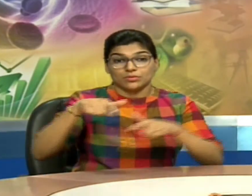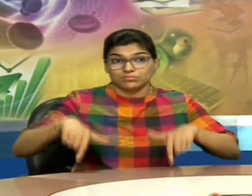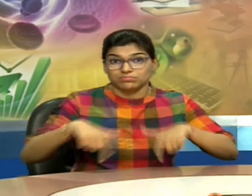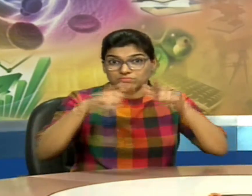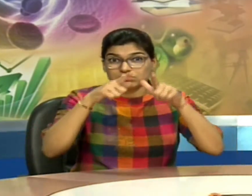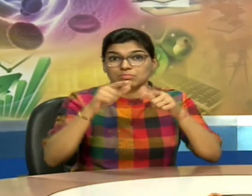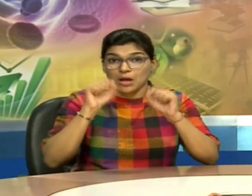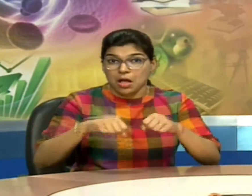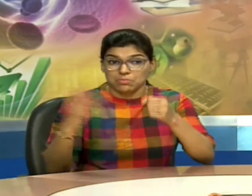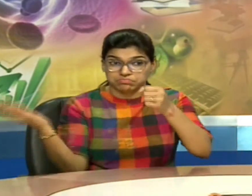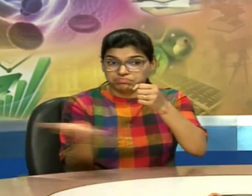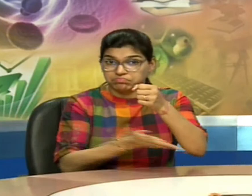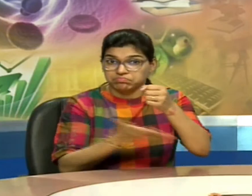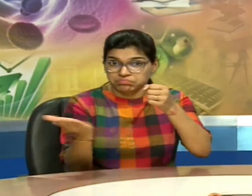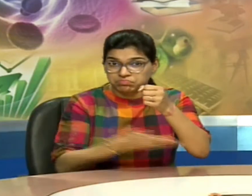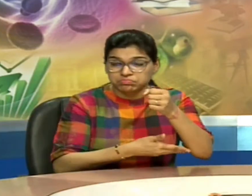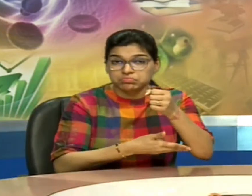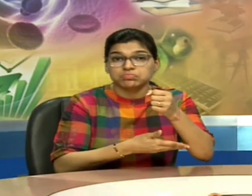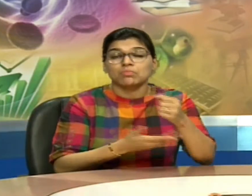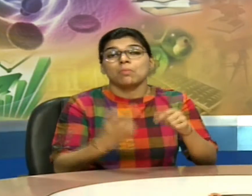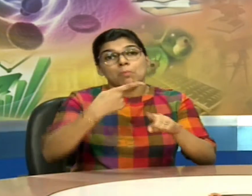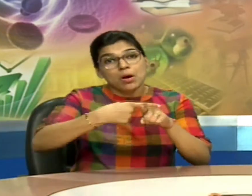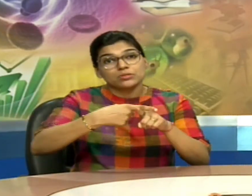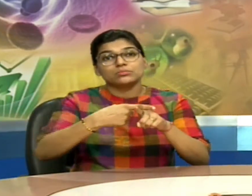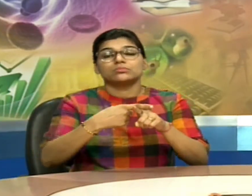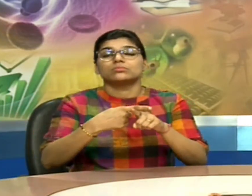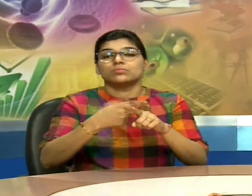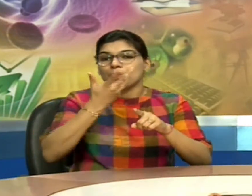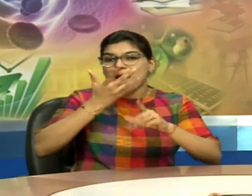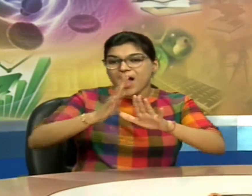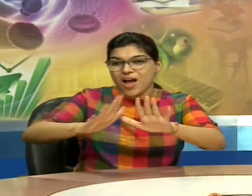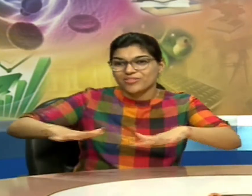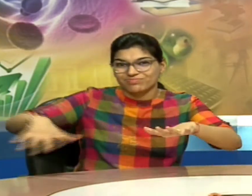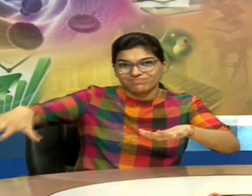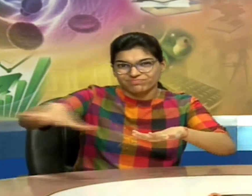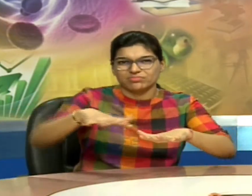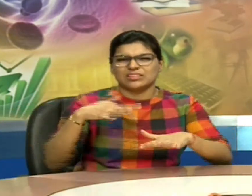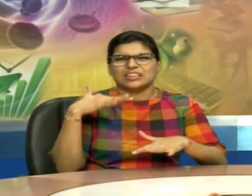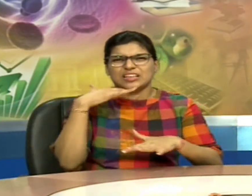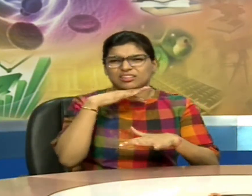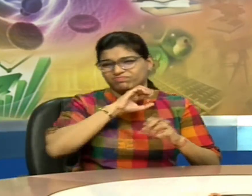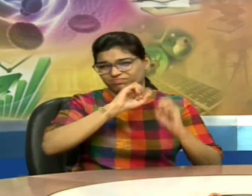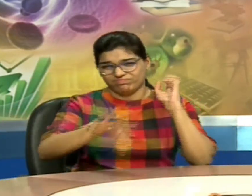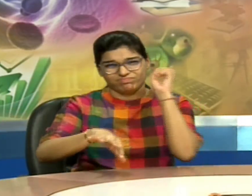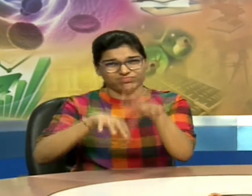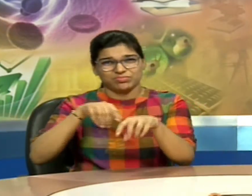and also the home for many plants, trees, animals and birds and insects.